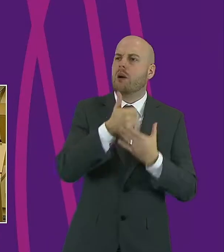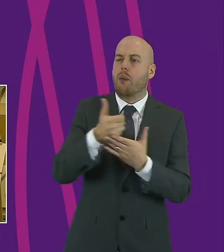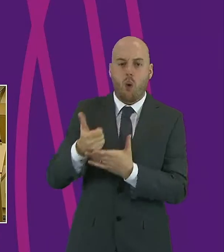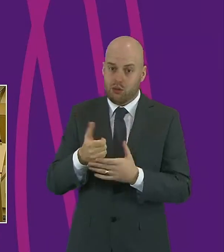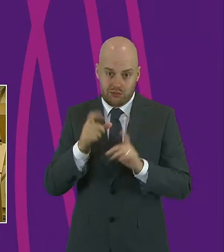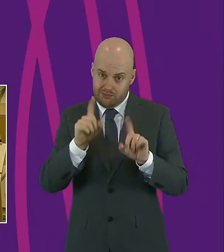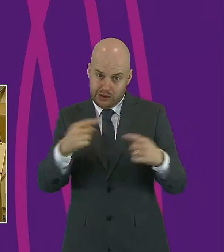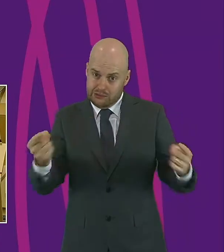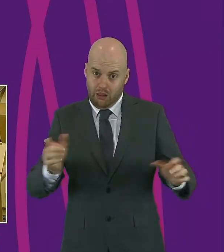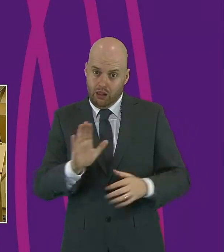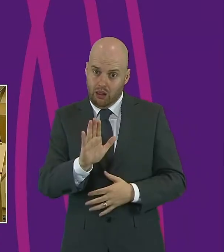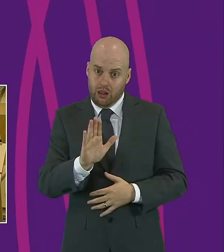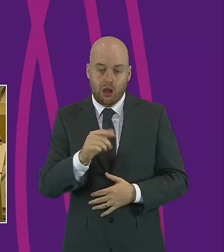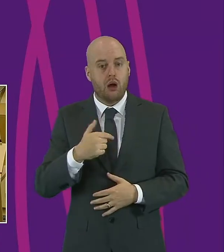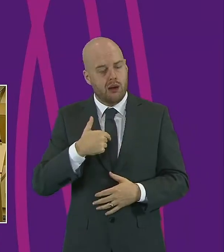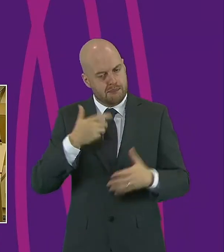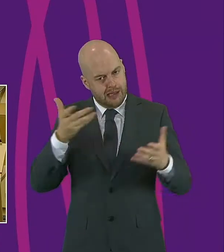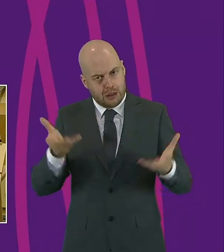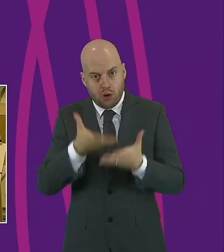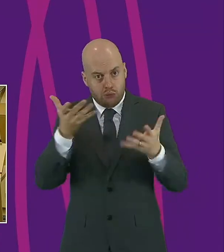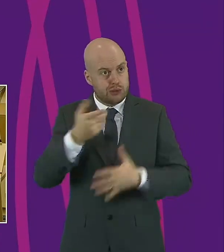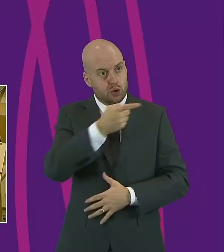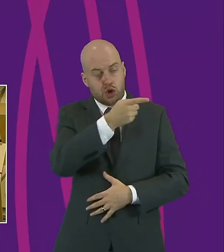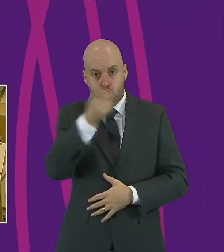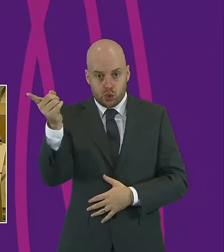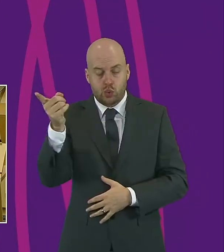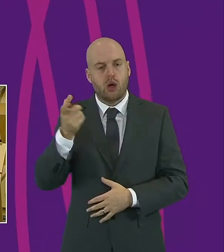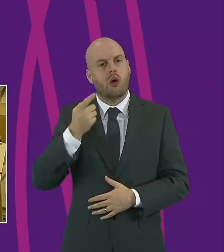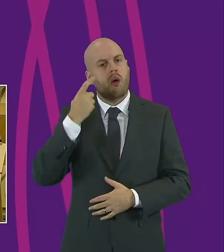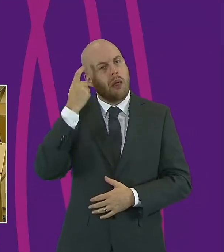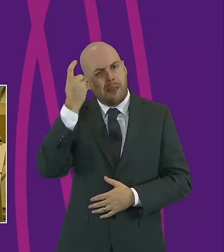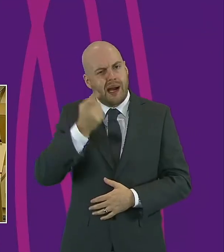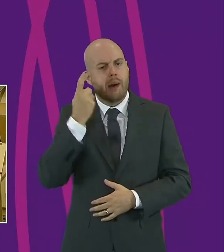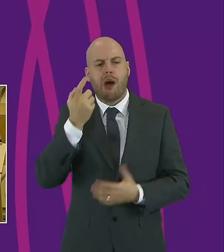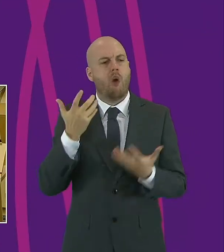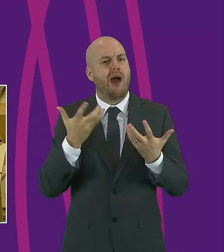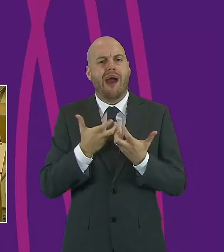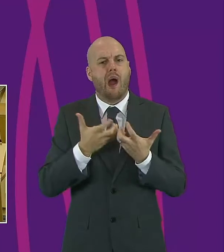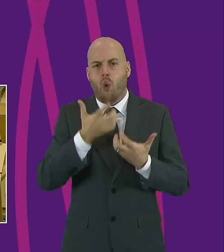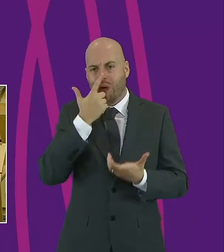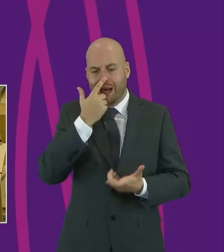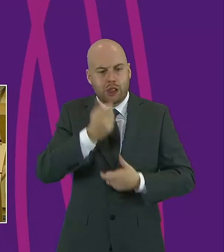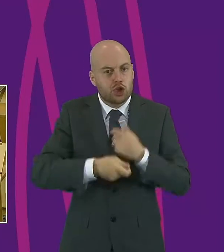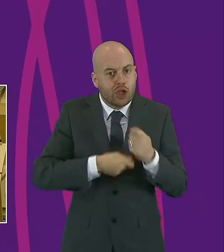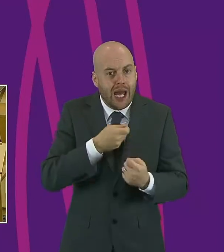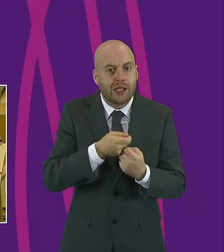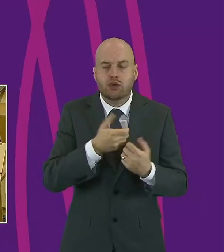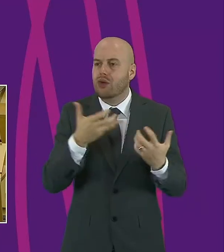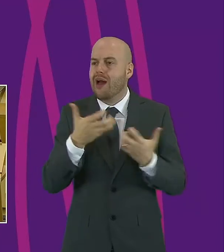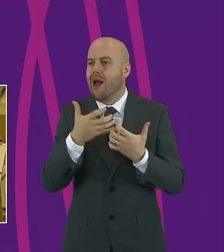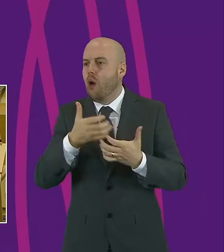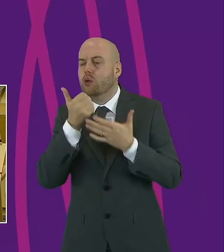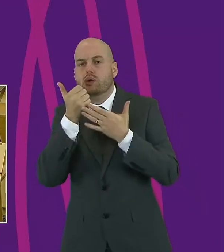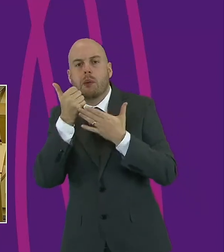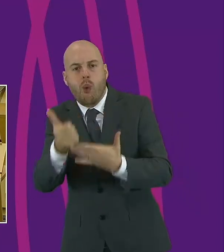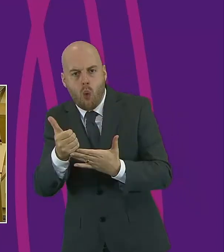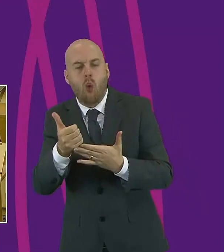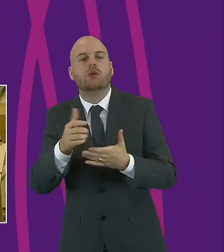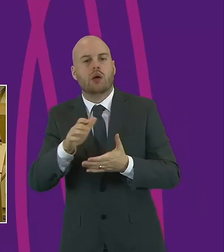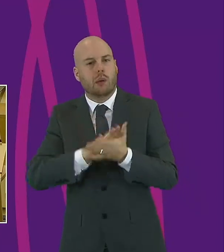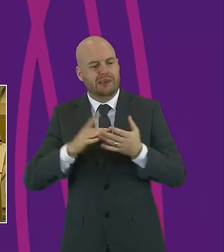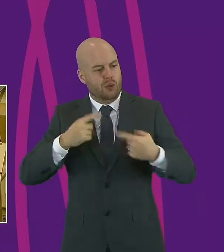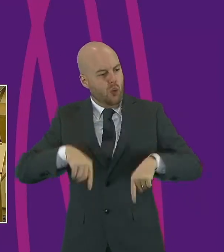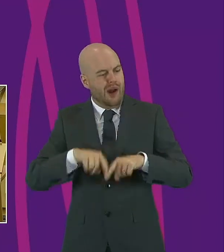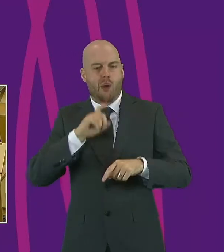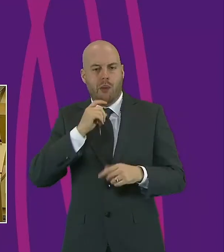encouraging everybody to also think about how we look at changing that situation so that we have greater flexibility. But we will